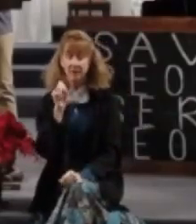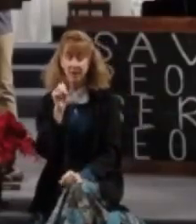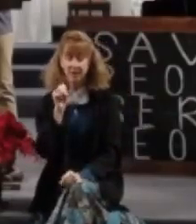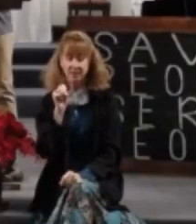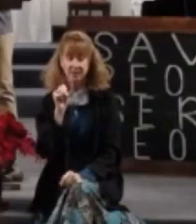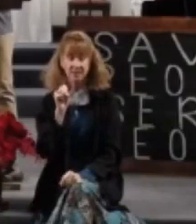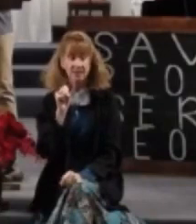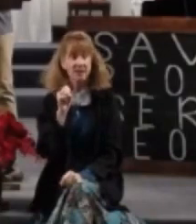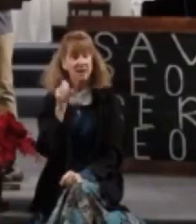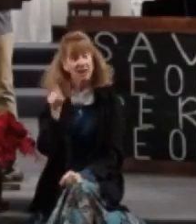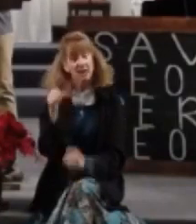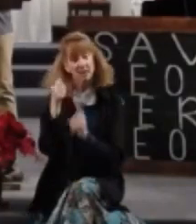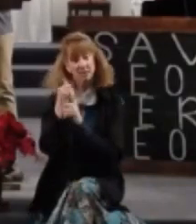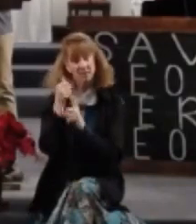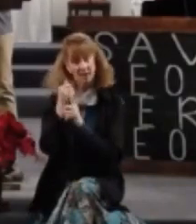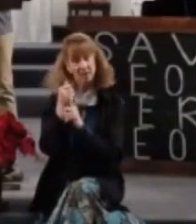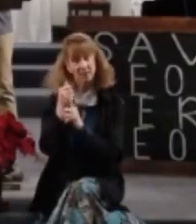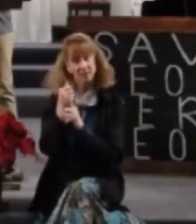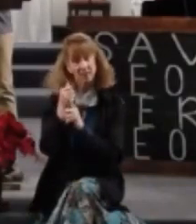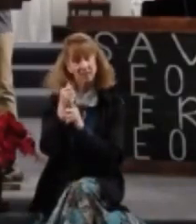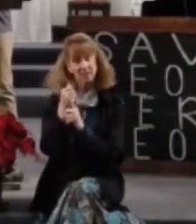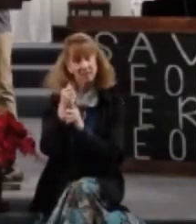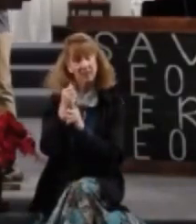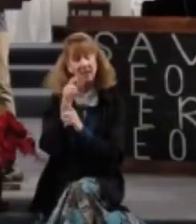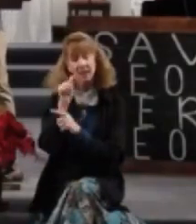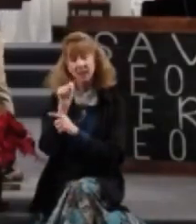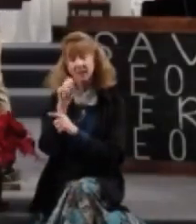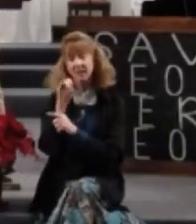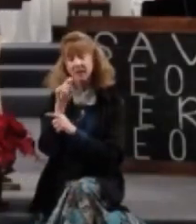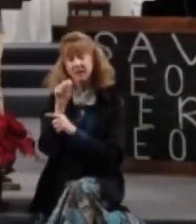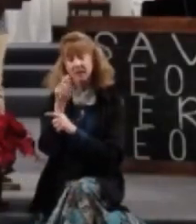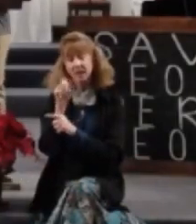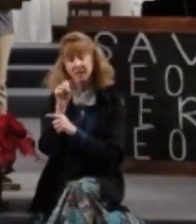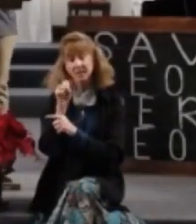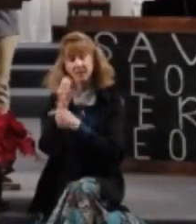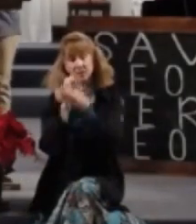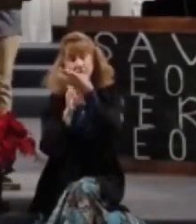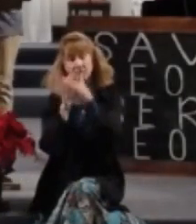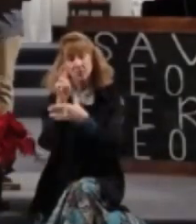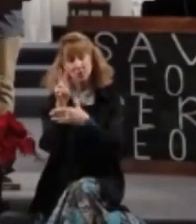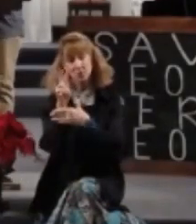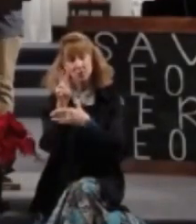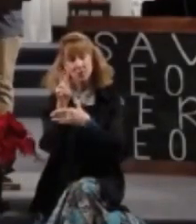Titus was instructed also. In Titus 2, verse 3 and 4,